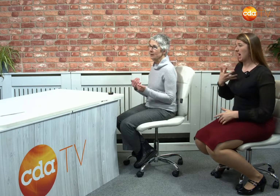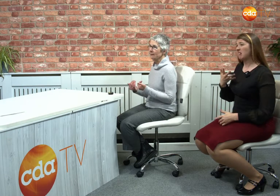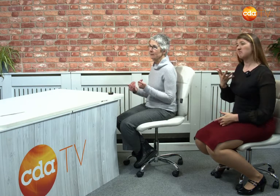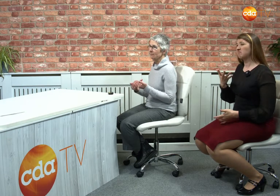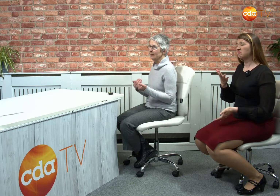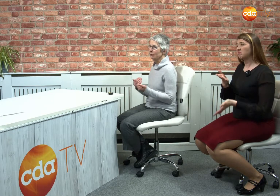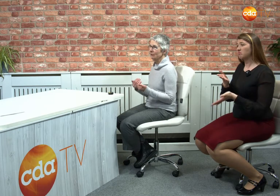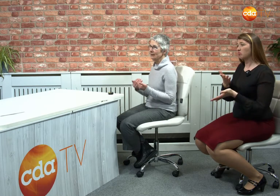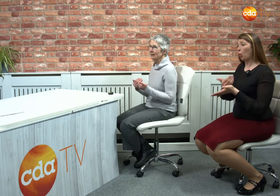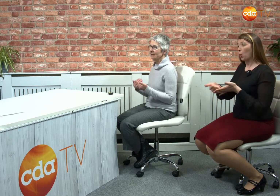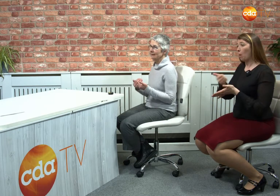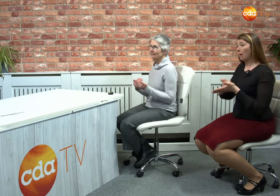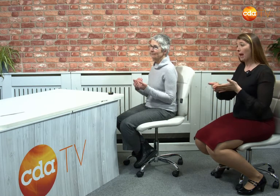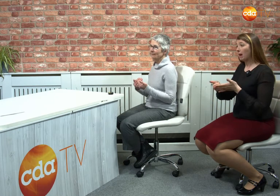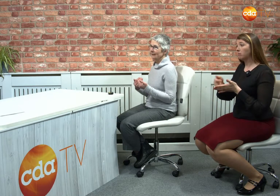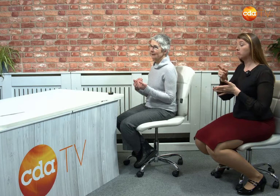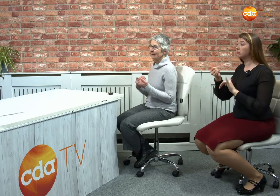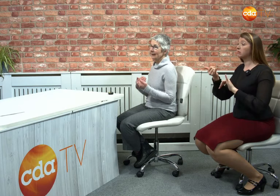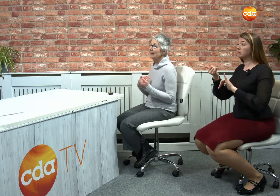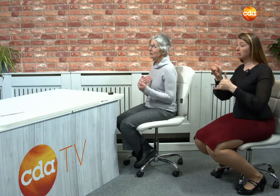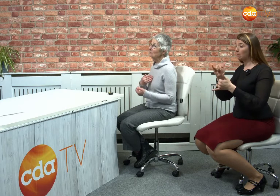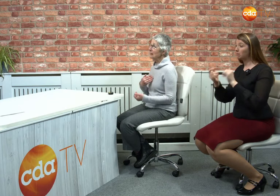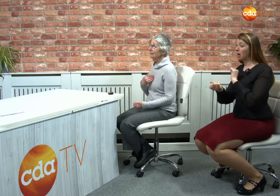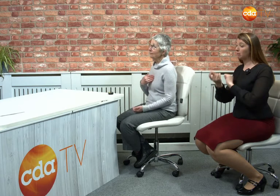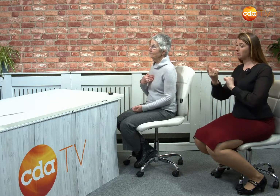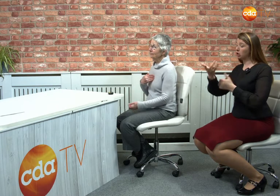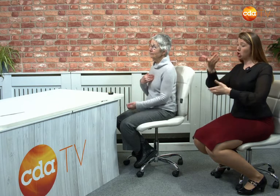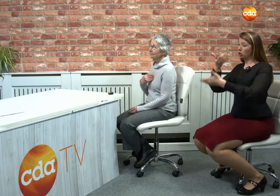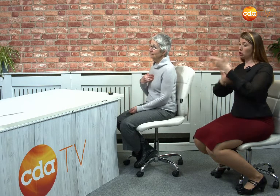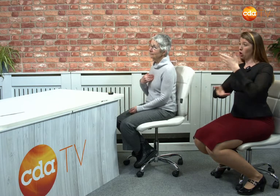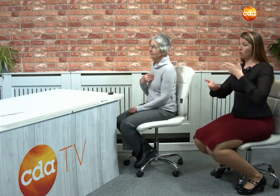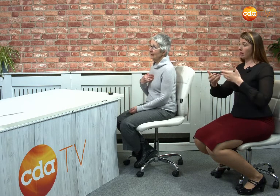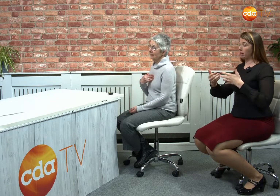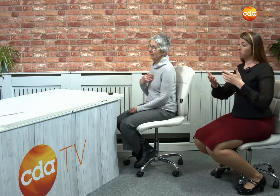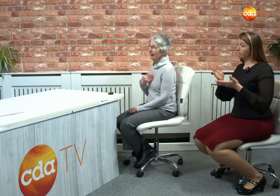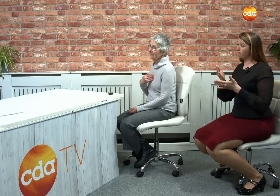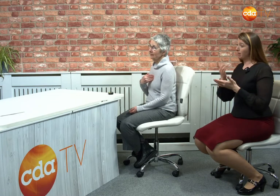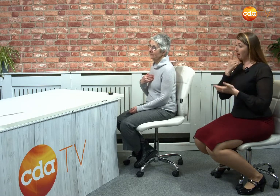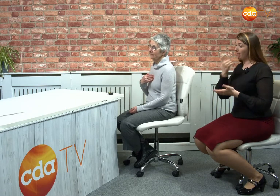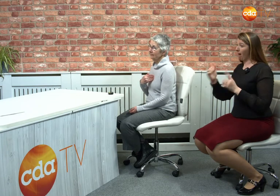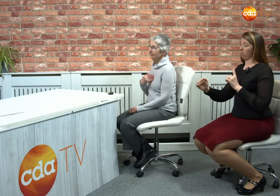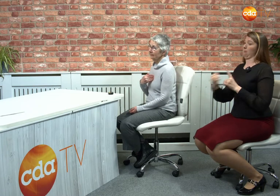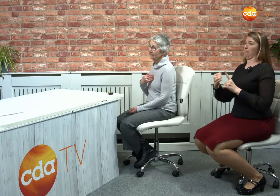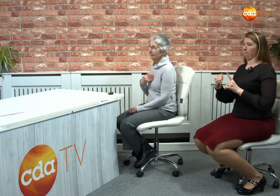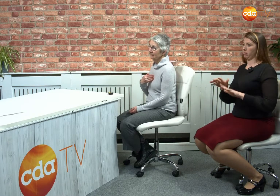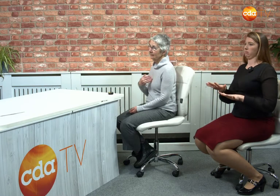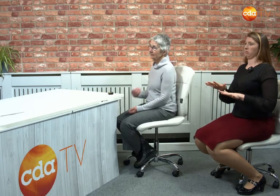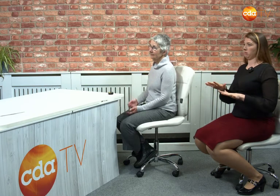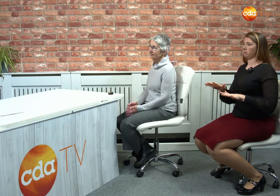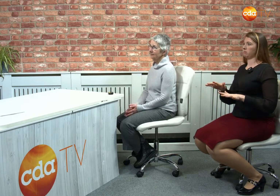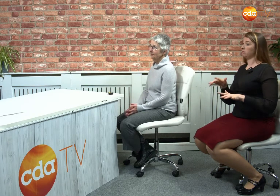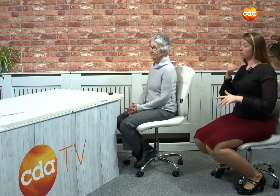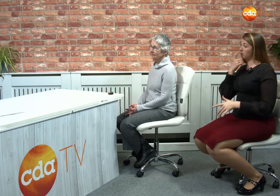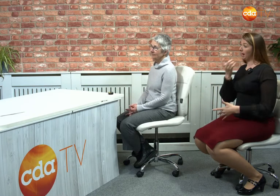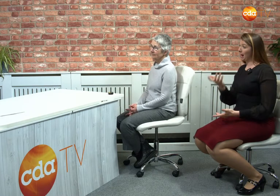a story that might really hit me. That can happen.